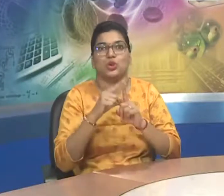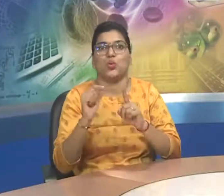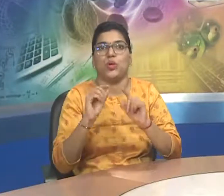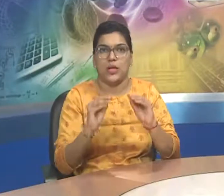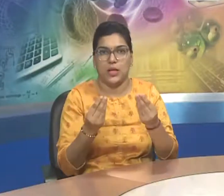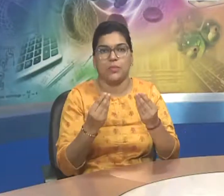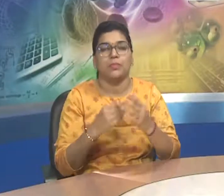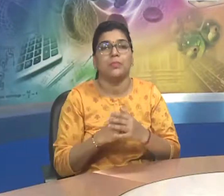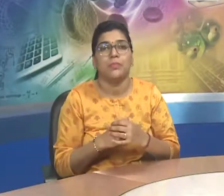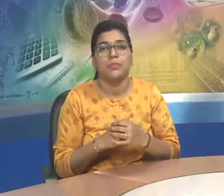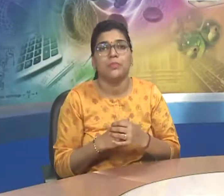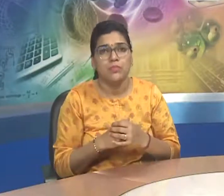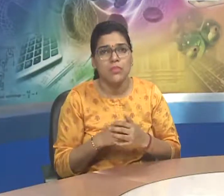Only through